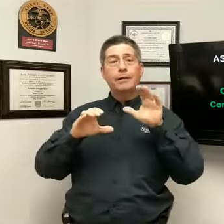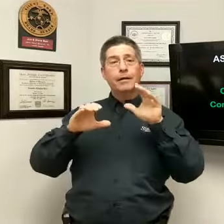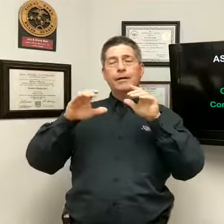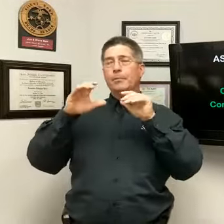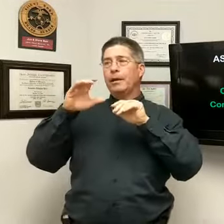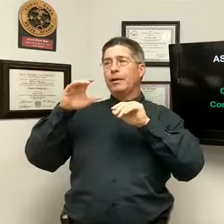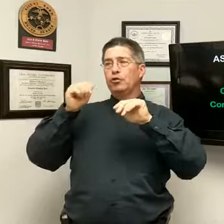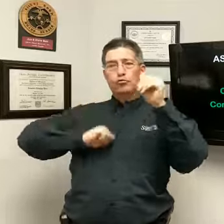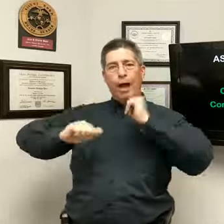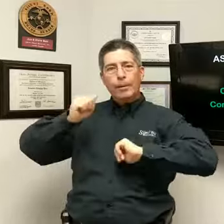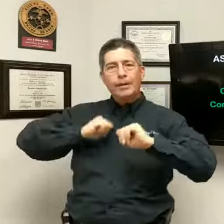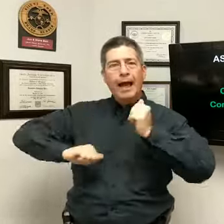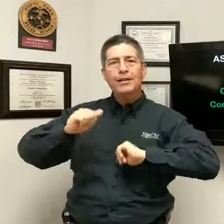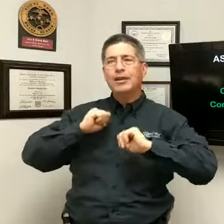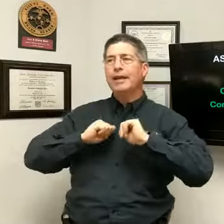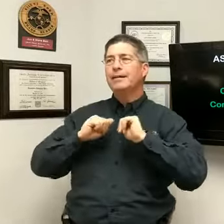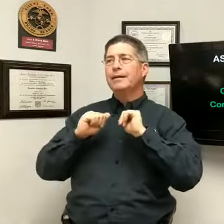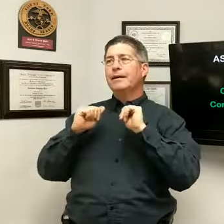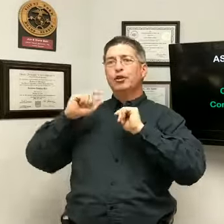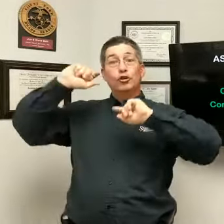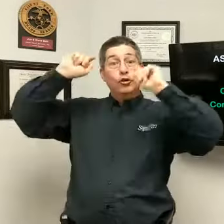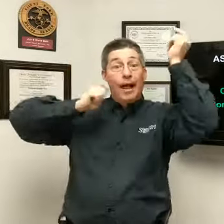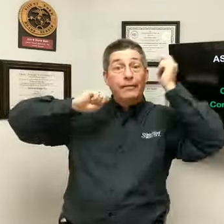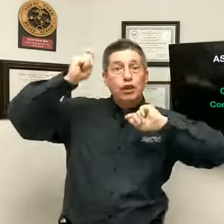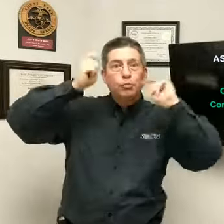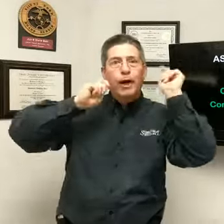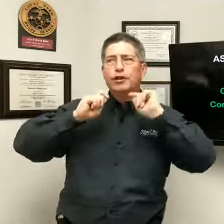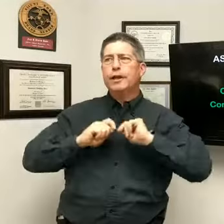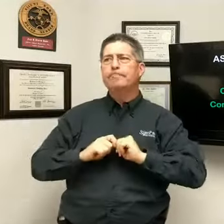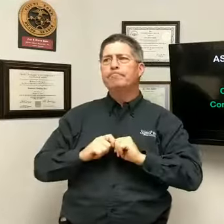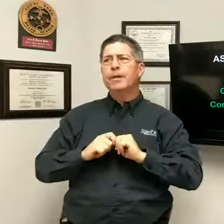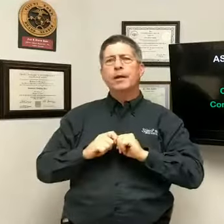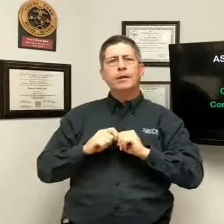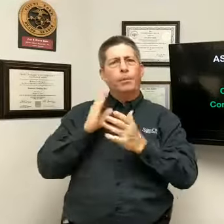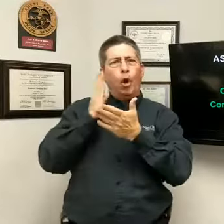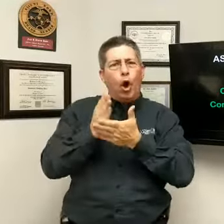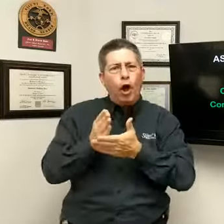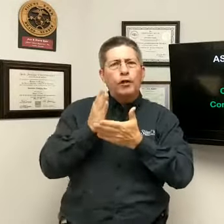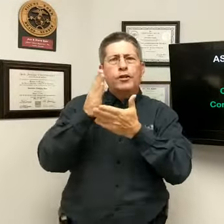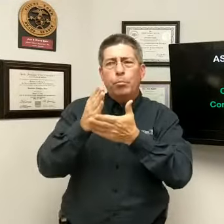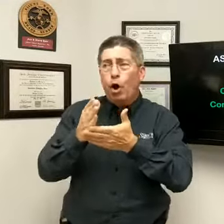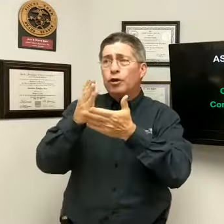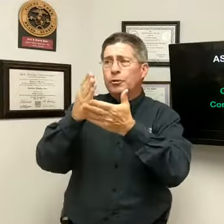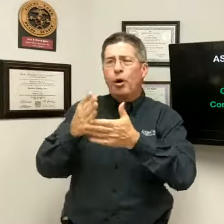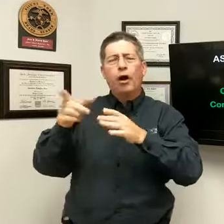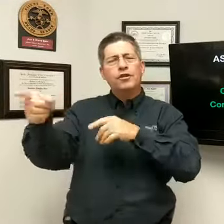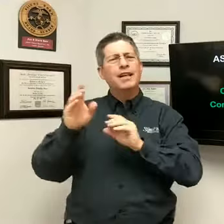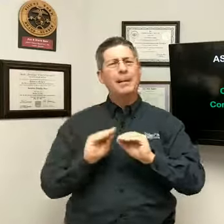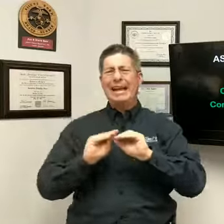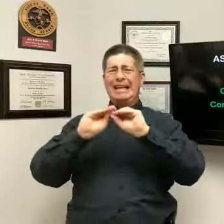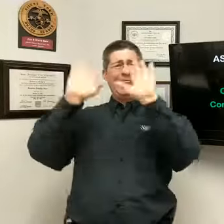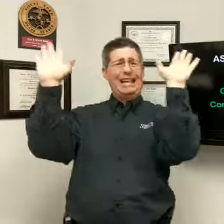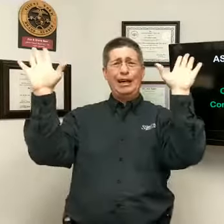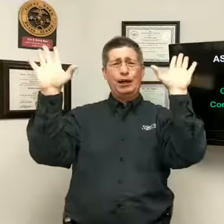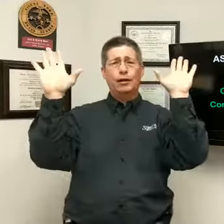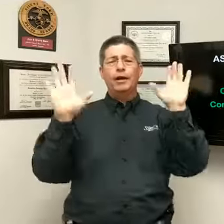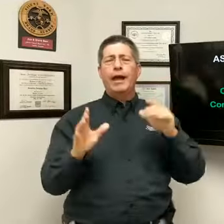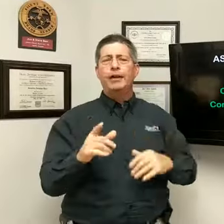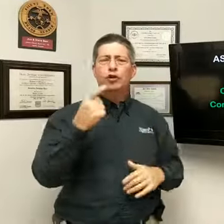to be dramatizing it, to use a lot of expression, to pause, to make it clear. And so you need